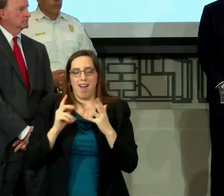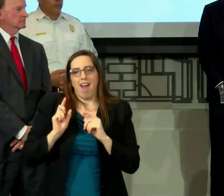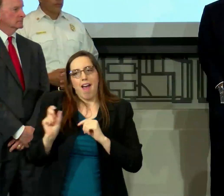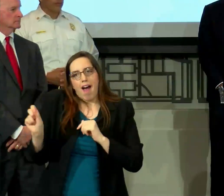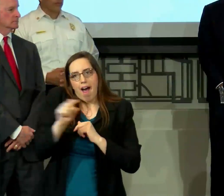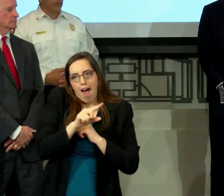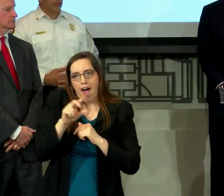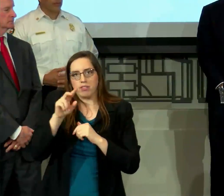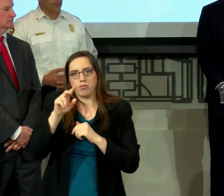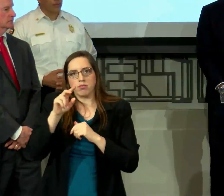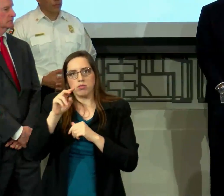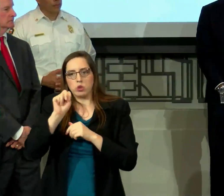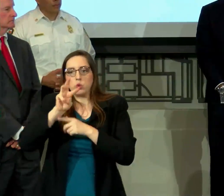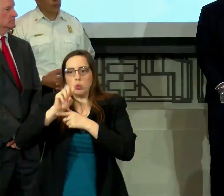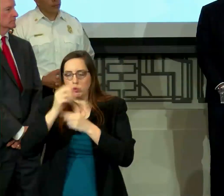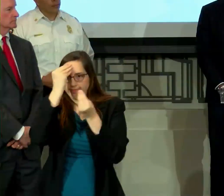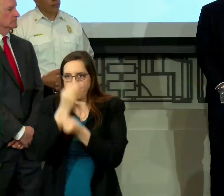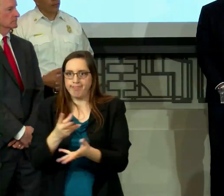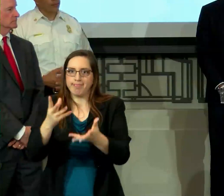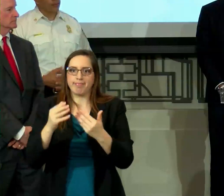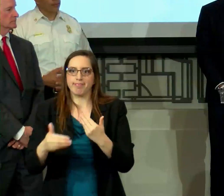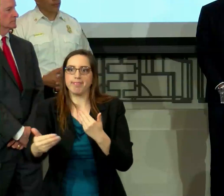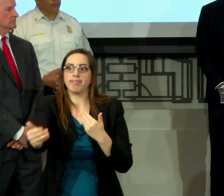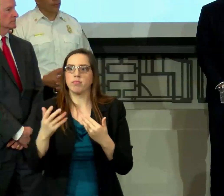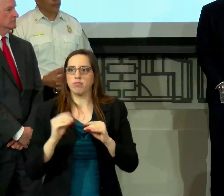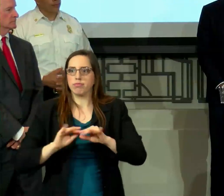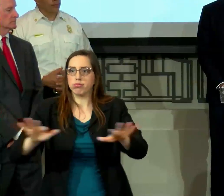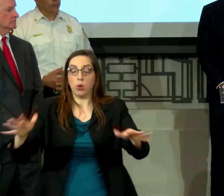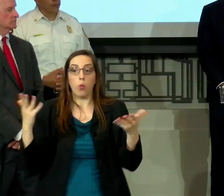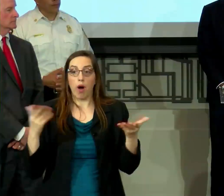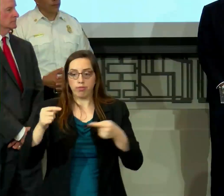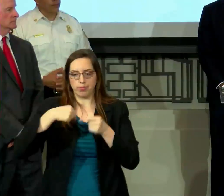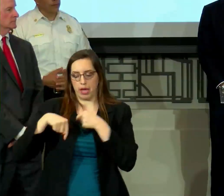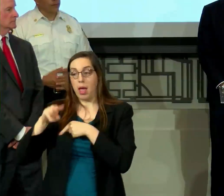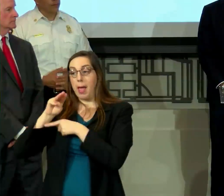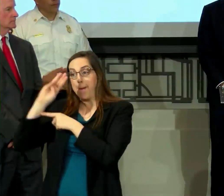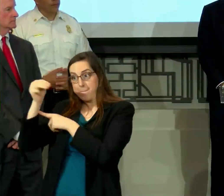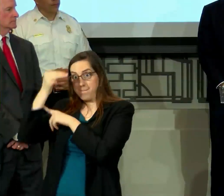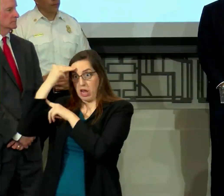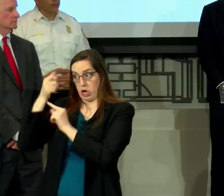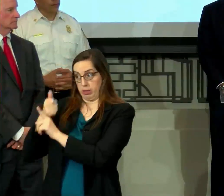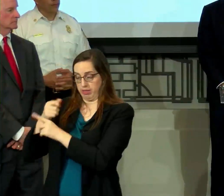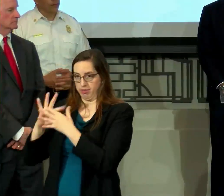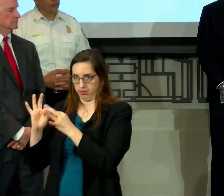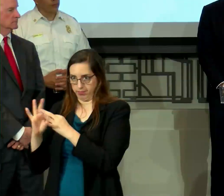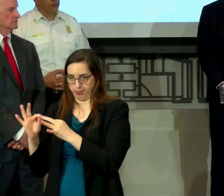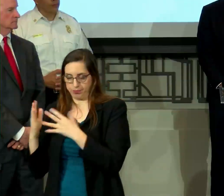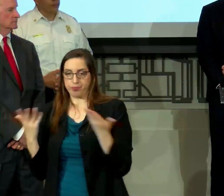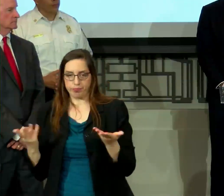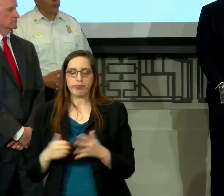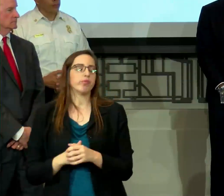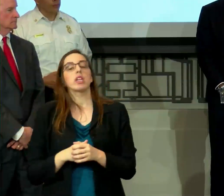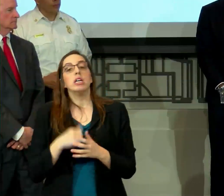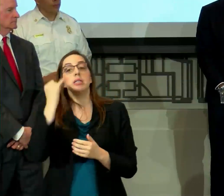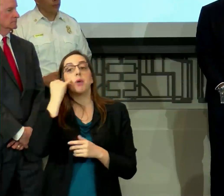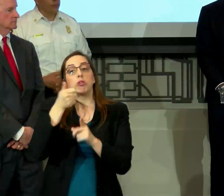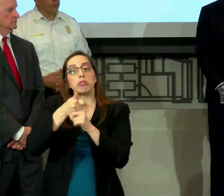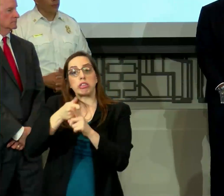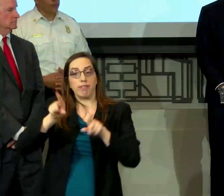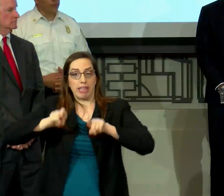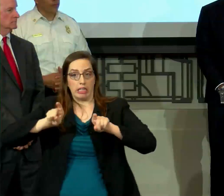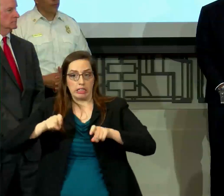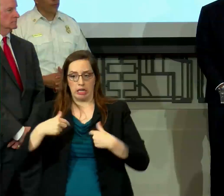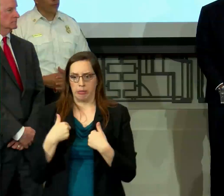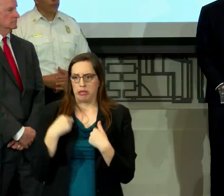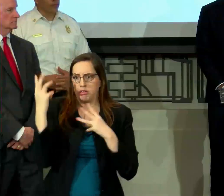to repeat this and get this out. And it goes back to something that the mayor said. If you should go and get tested, let's say I go on a Monday and